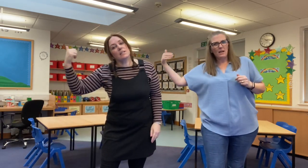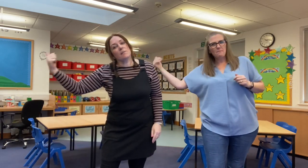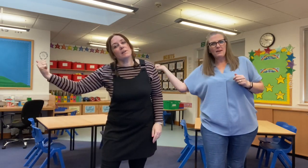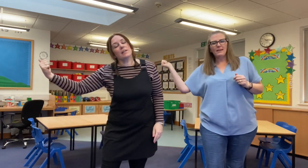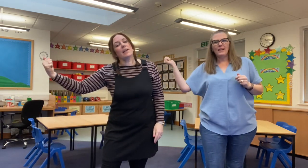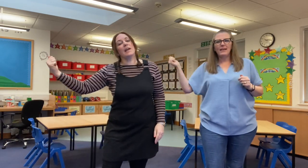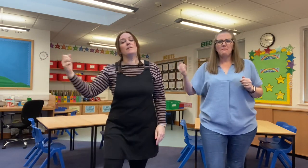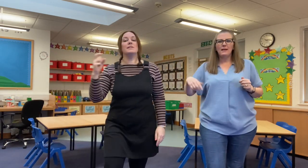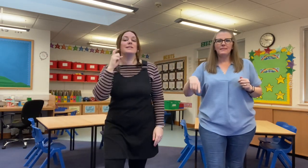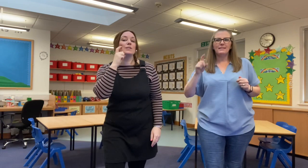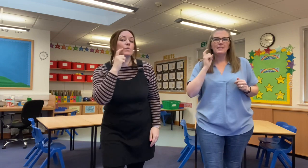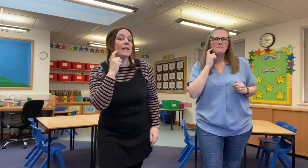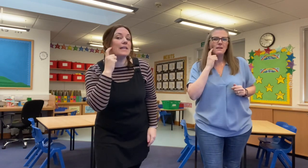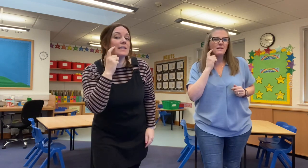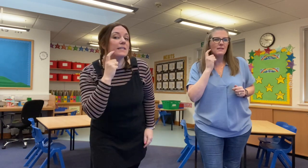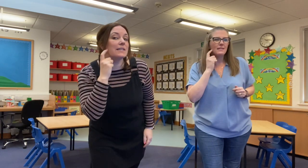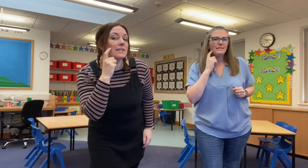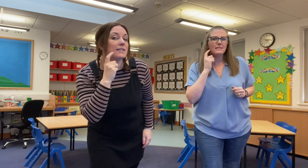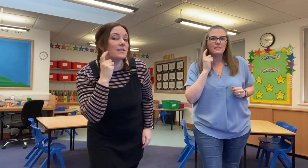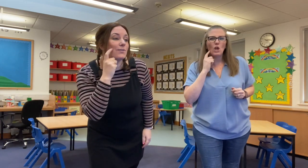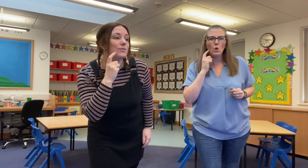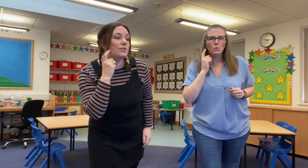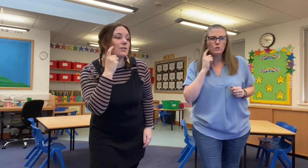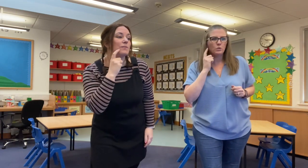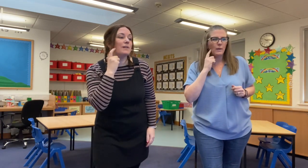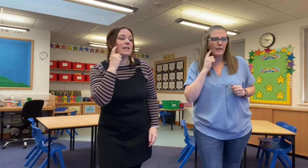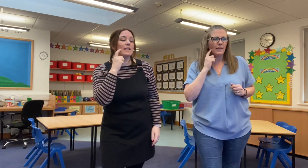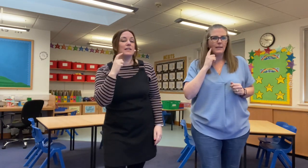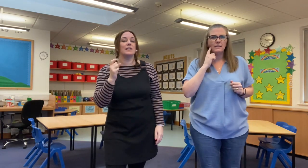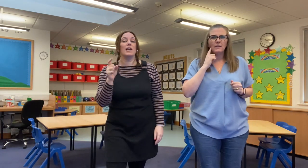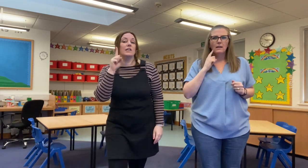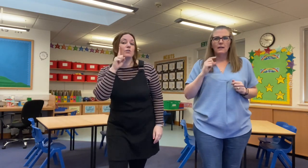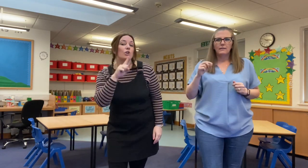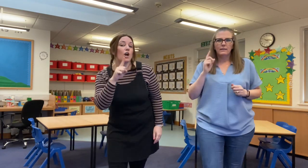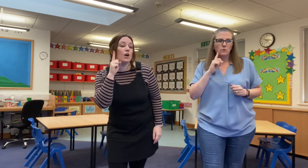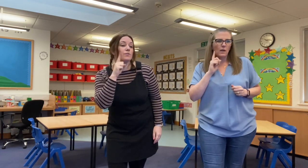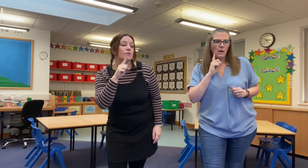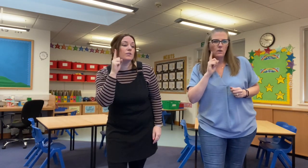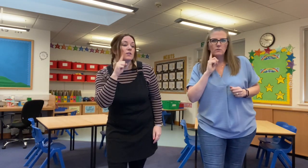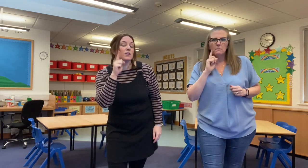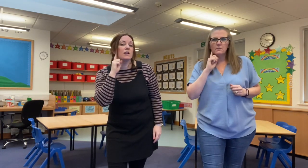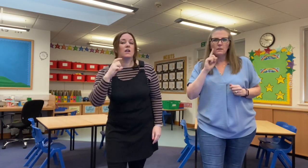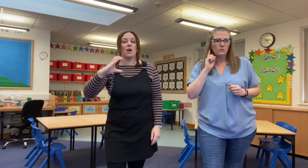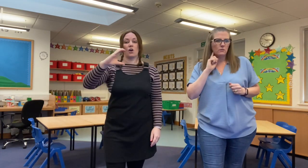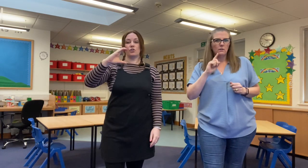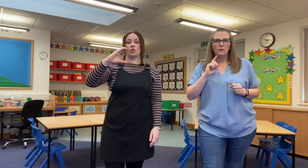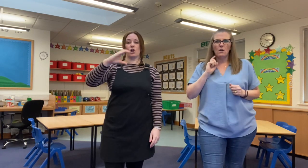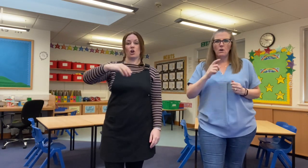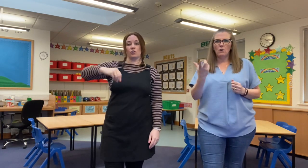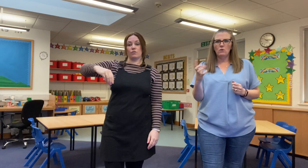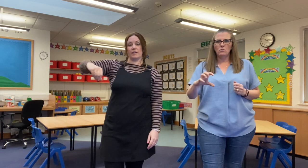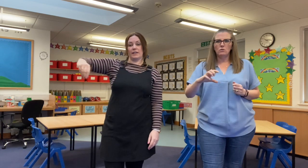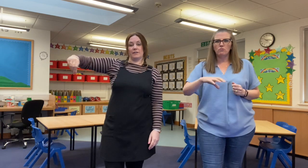Summer came nice and sweet, so sweet. Little girl, yeah, little Dutch on the concrete.